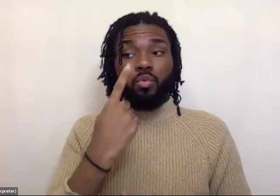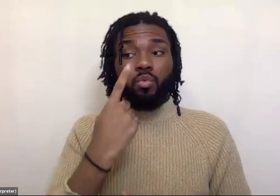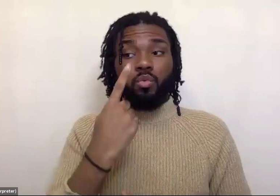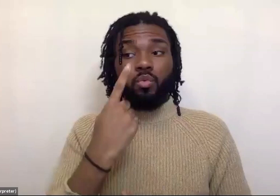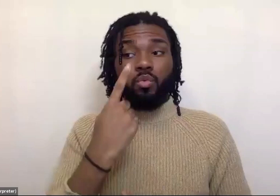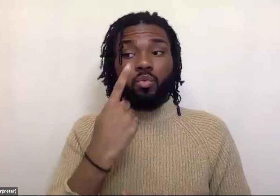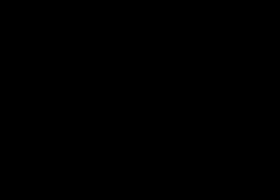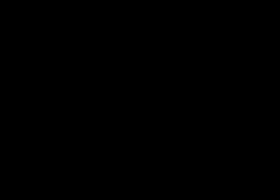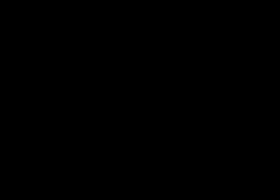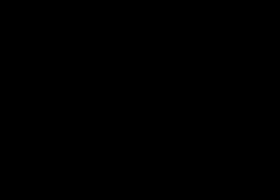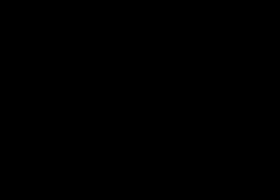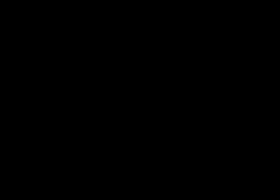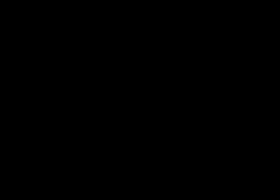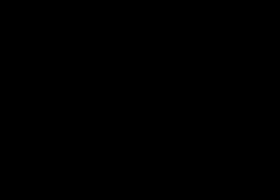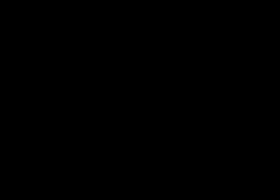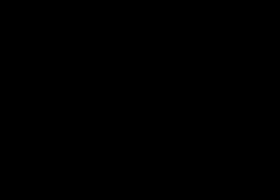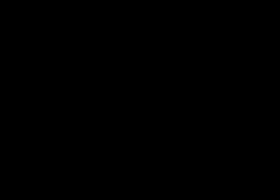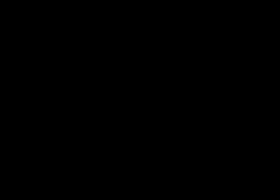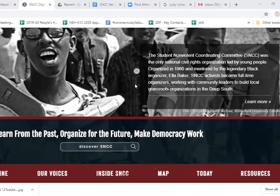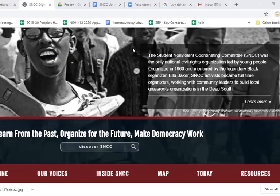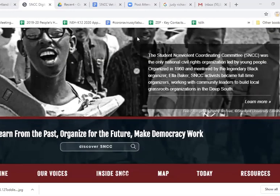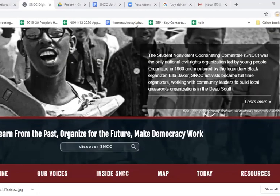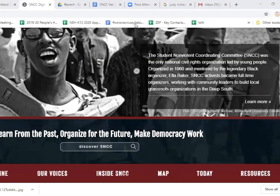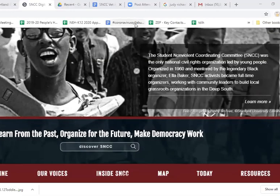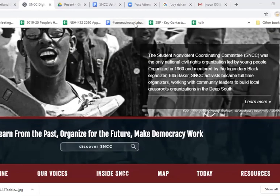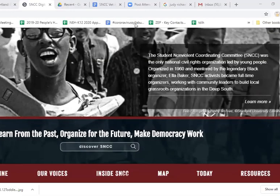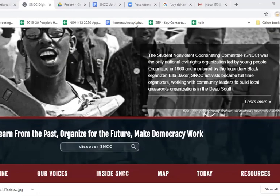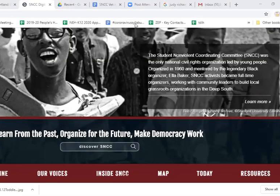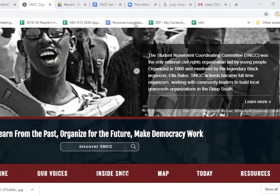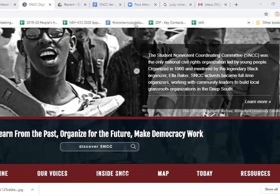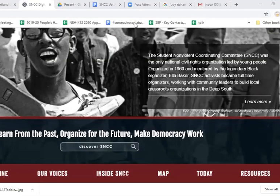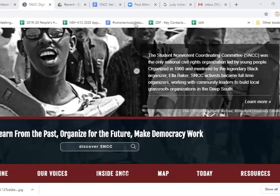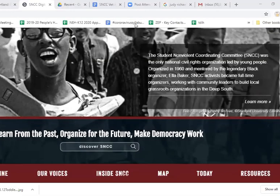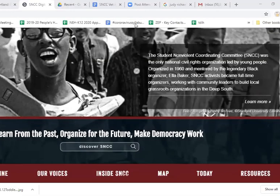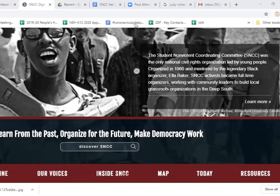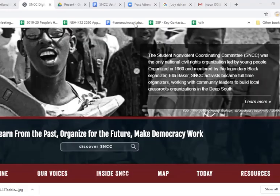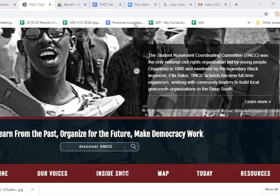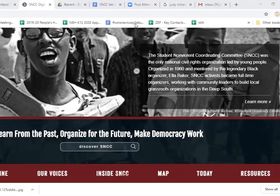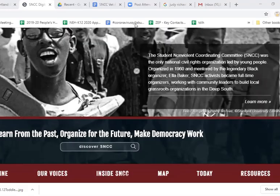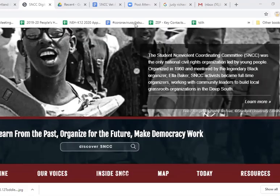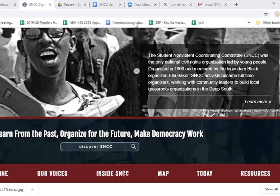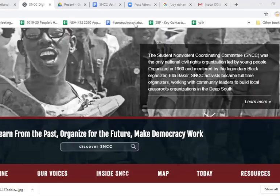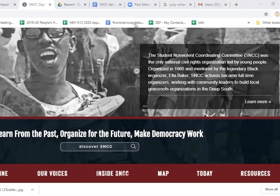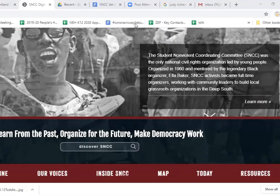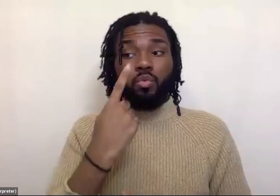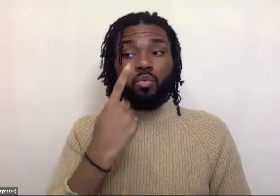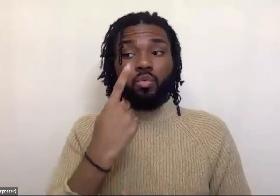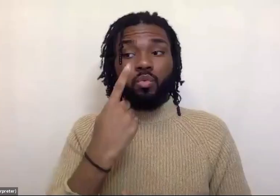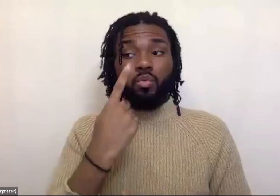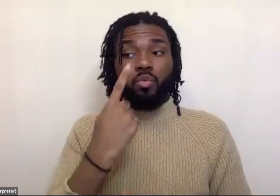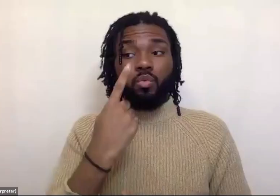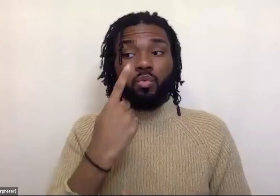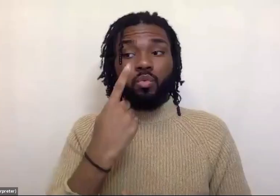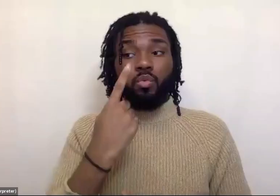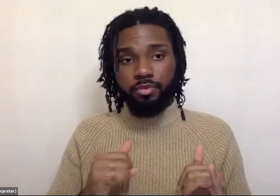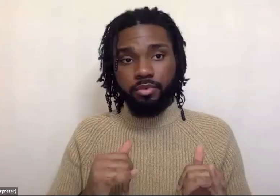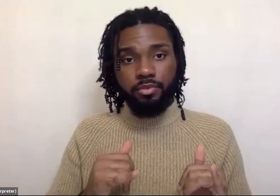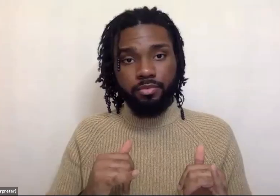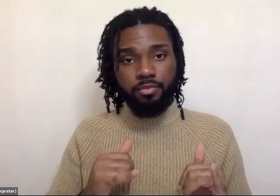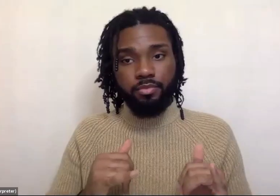primary sources. And when I can't talk to Judy and Courtland directly, I just go to that site.